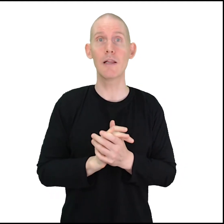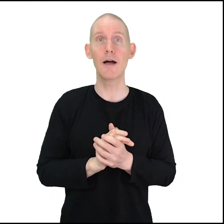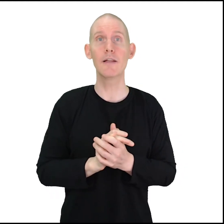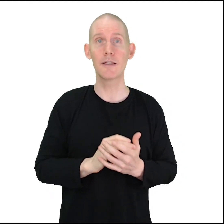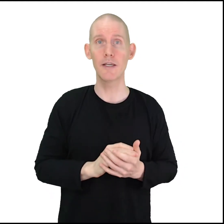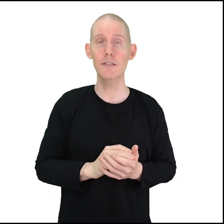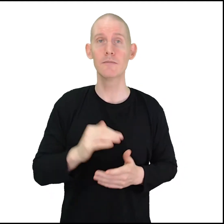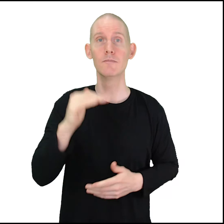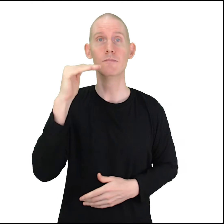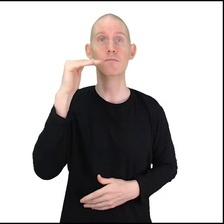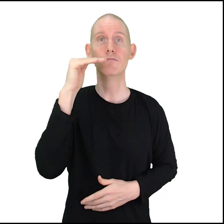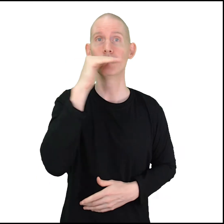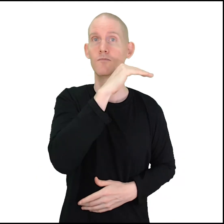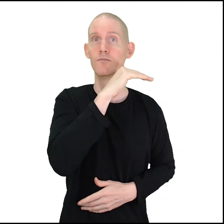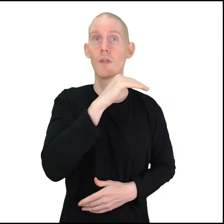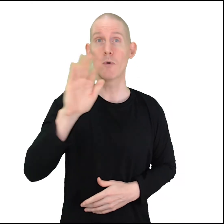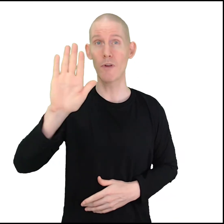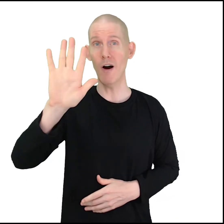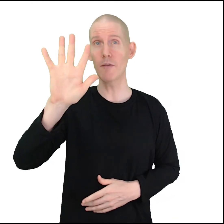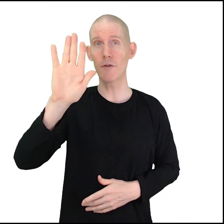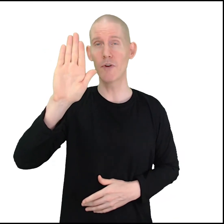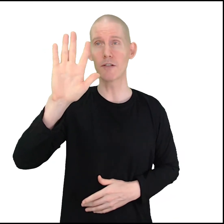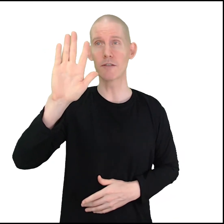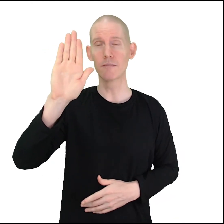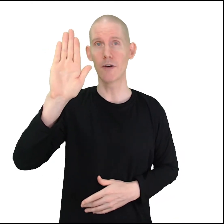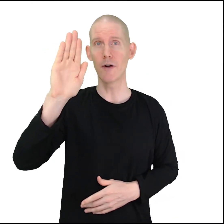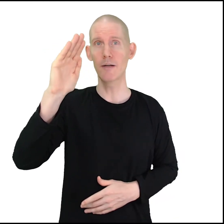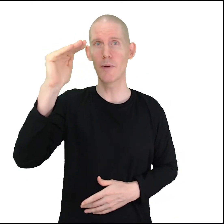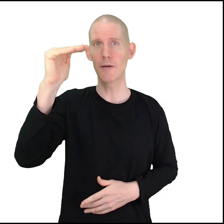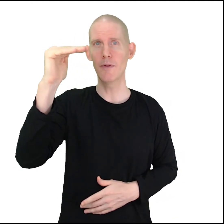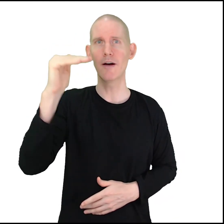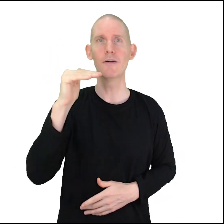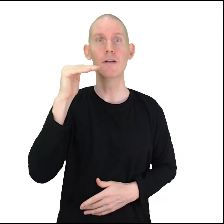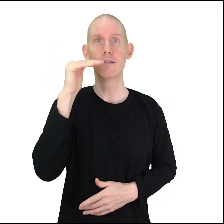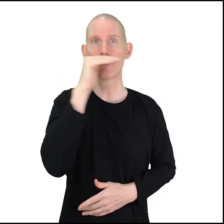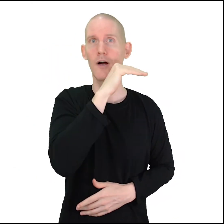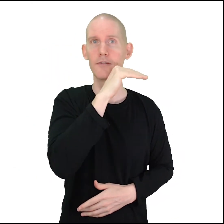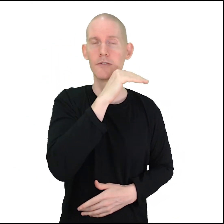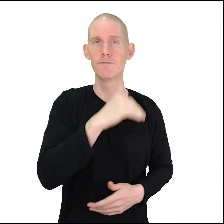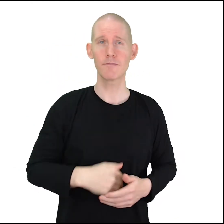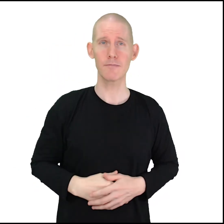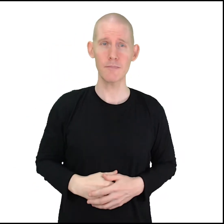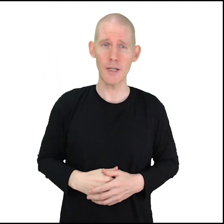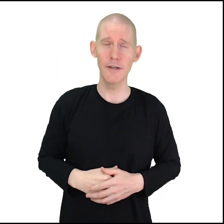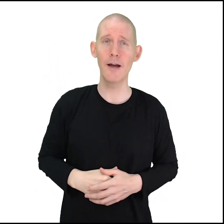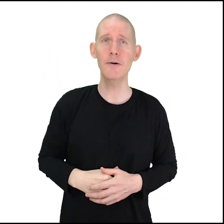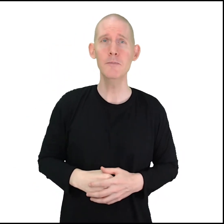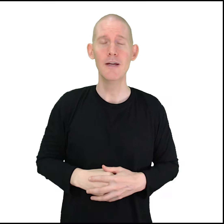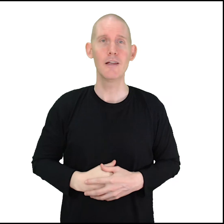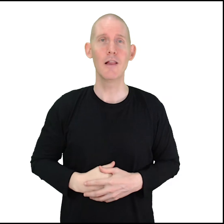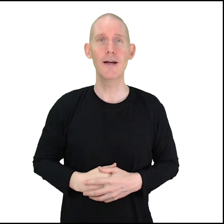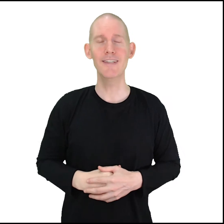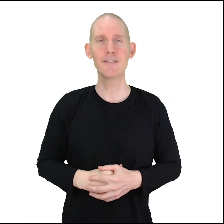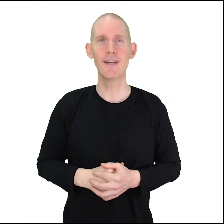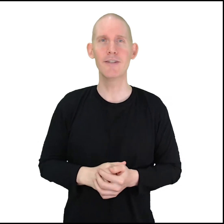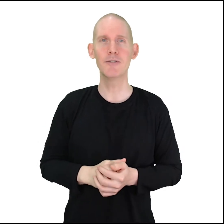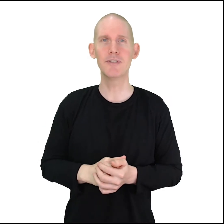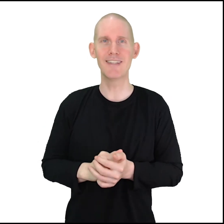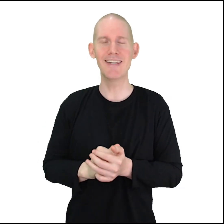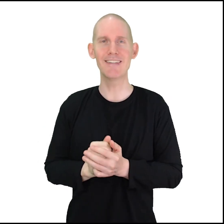like this, with all of the fingers. All right, bend them down, cross. Now, lying is not usually seen as a